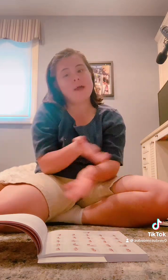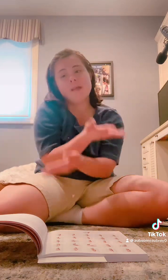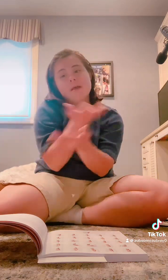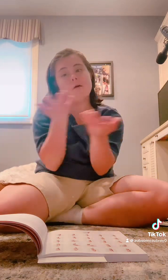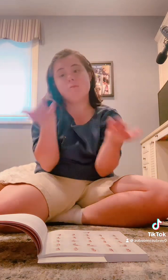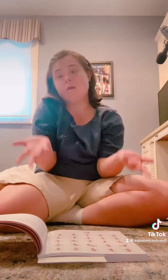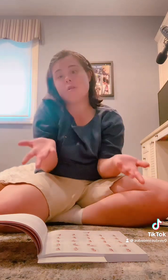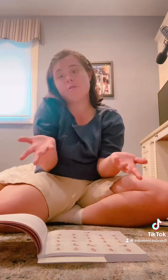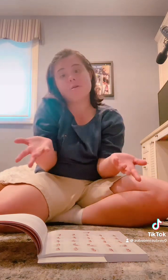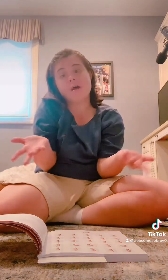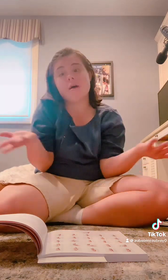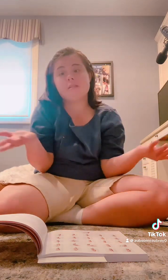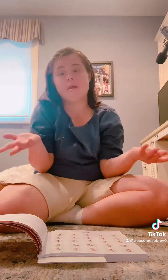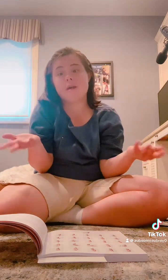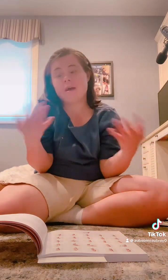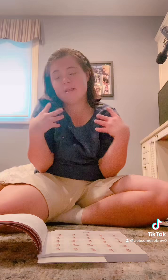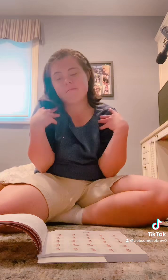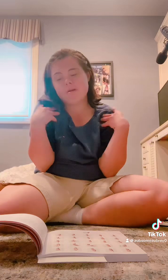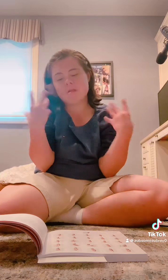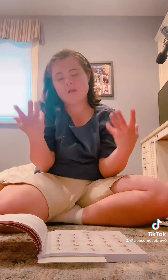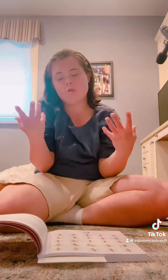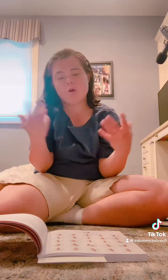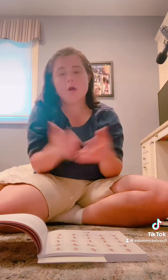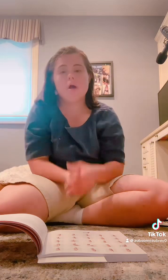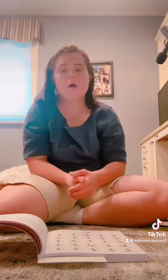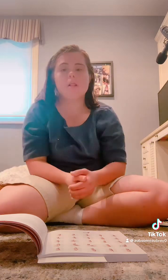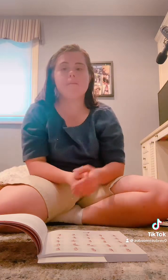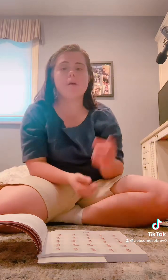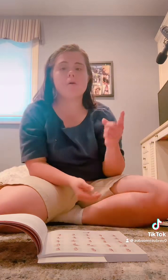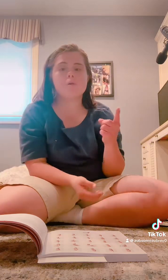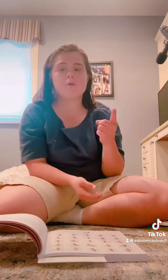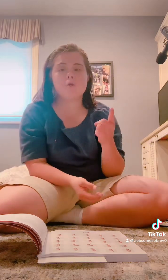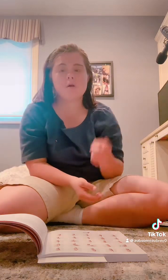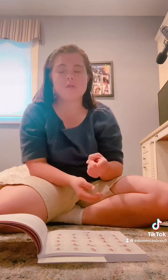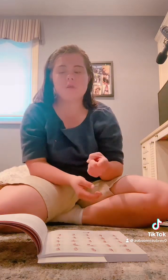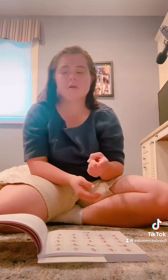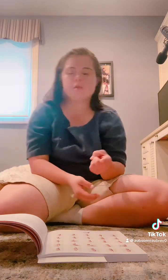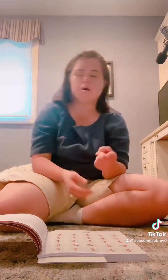get to help teach the class and I get to be a teacher. Let me also tell you guys this.